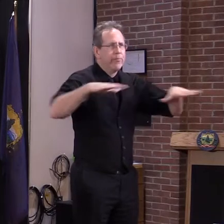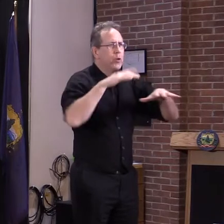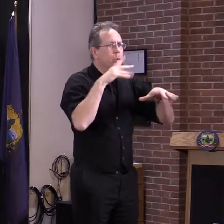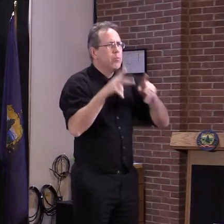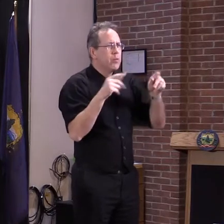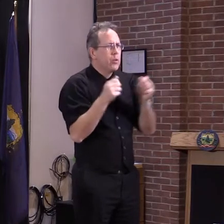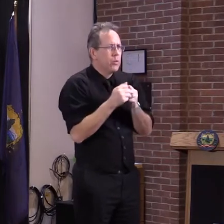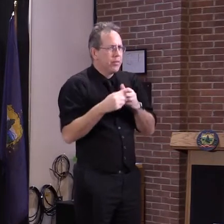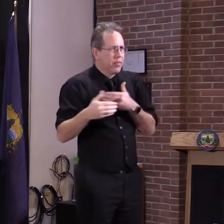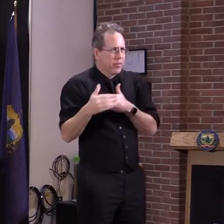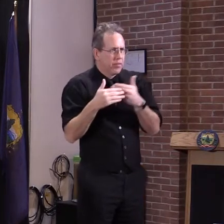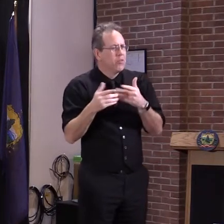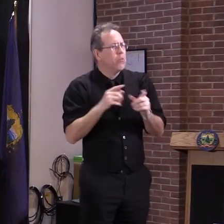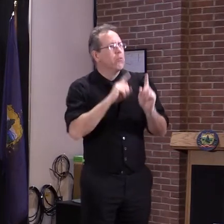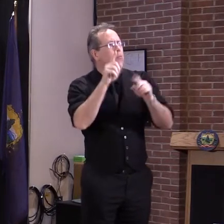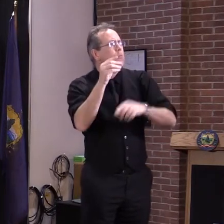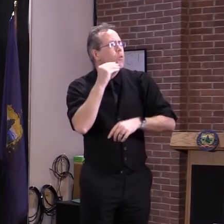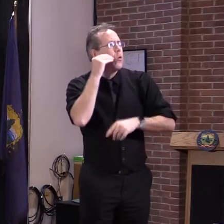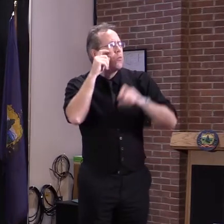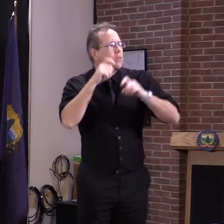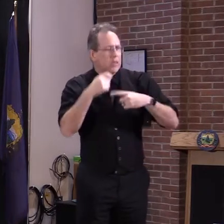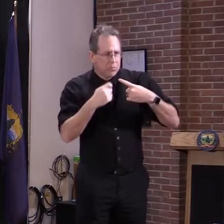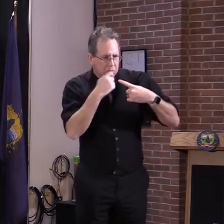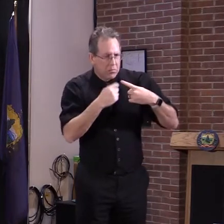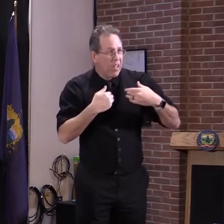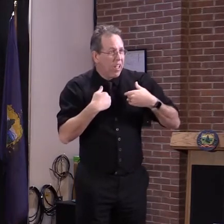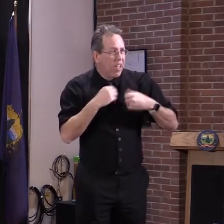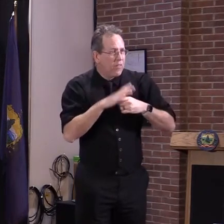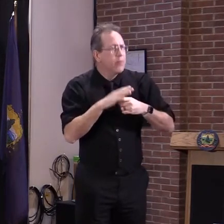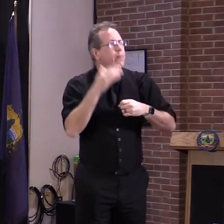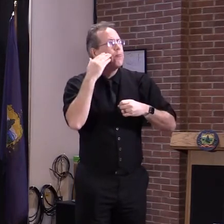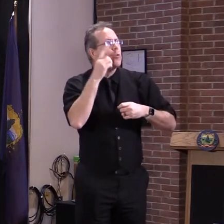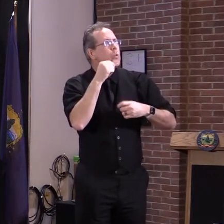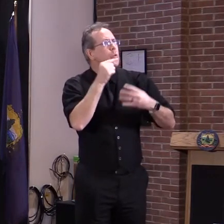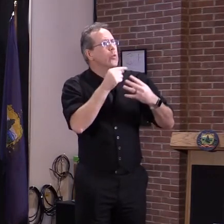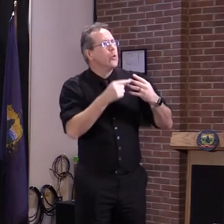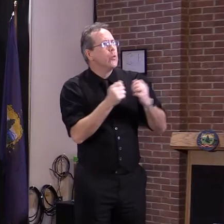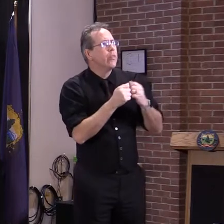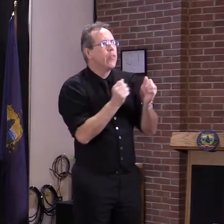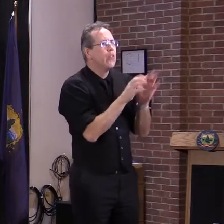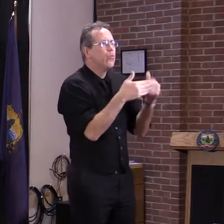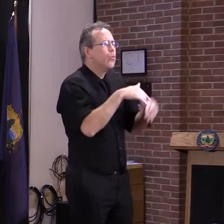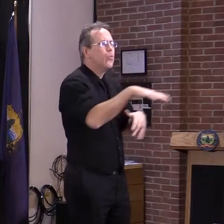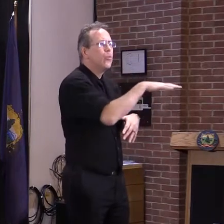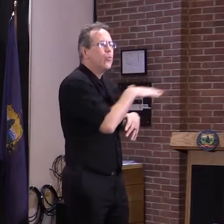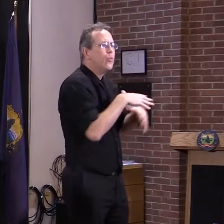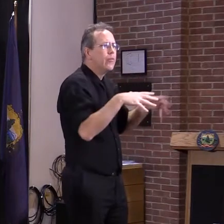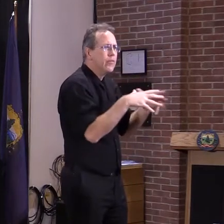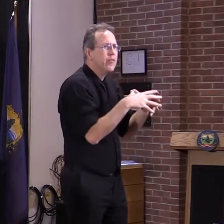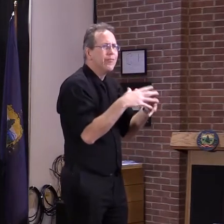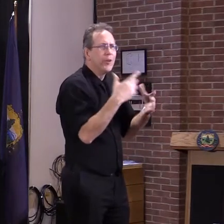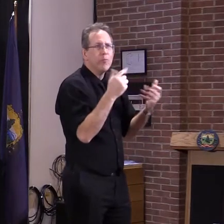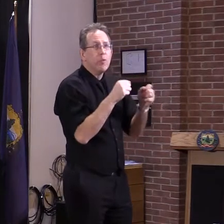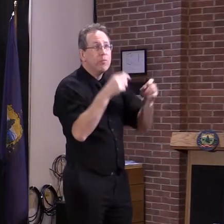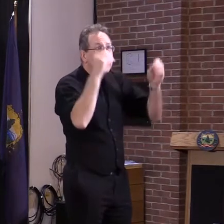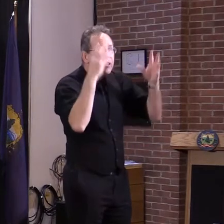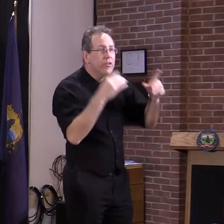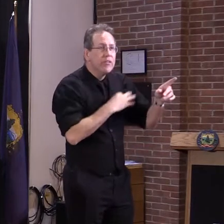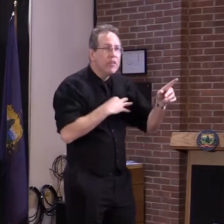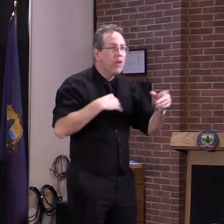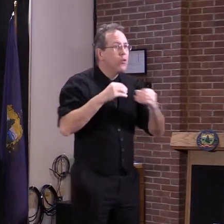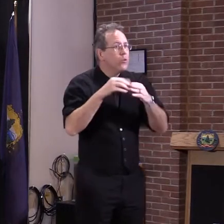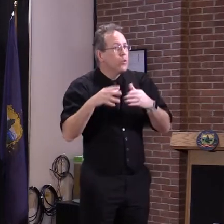Home. Instead of seeking out specific cases and their contacts, we're casting a wider net with presumptive contacts and